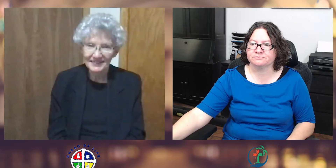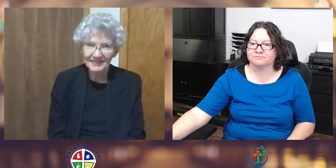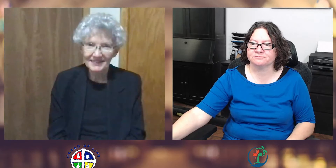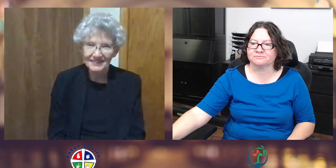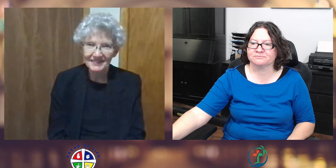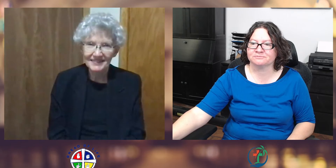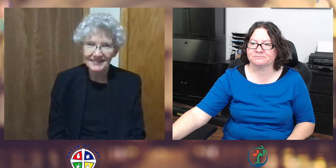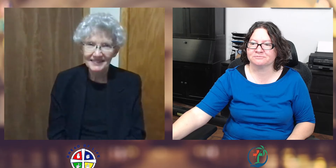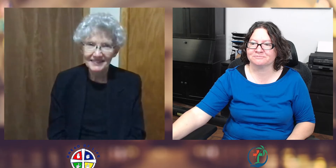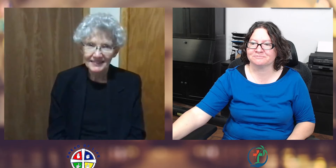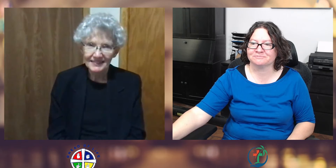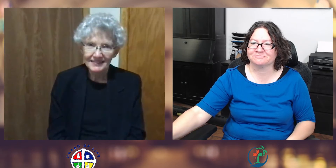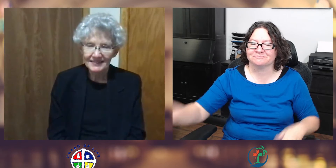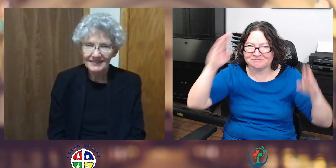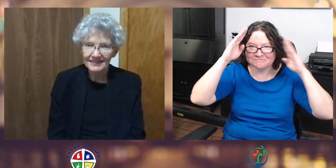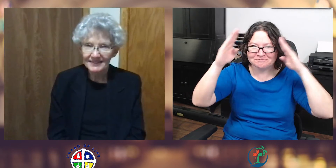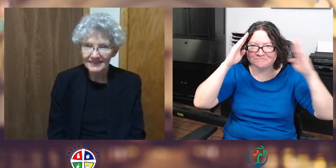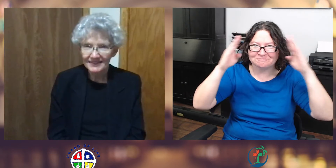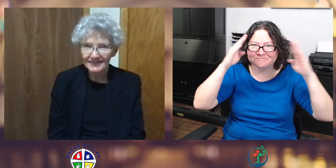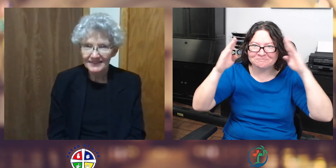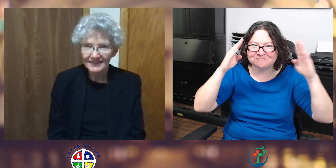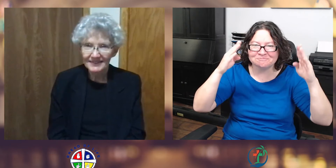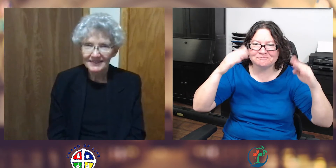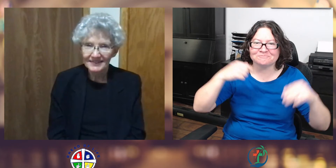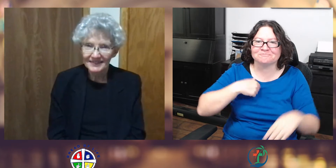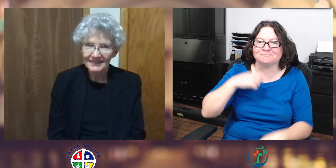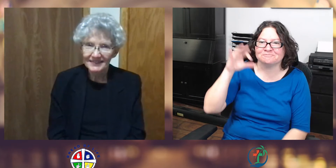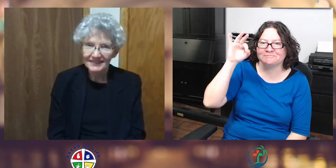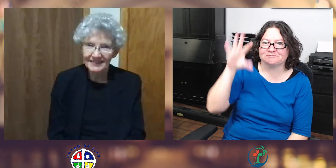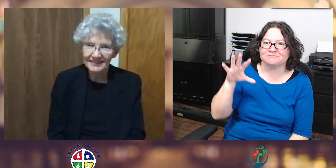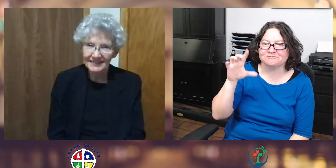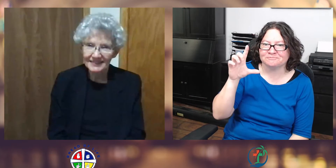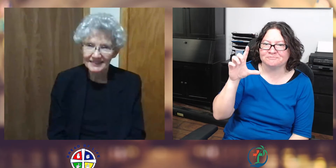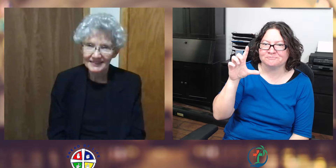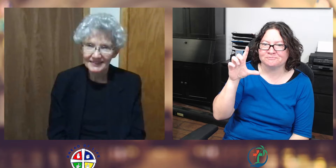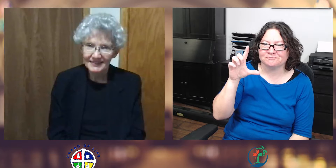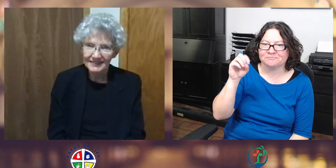What's that for? It turns a blade into a razor for logs.